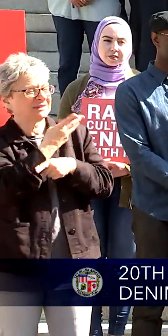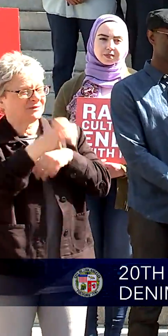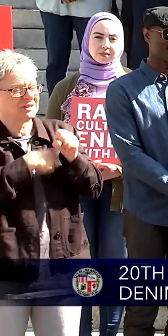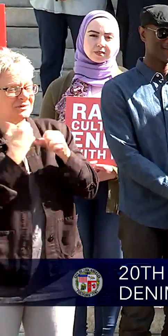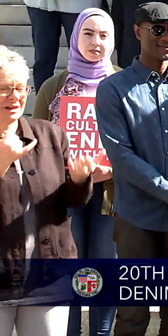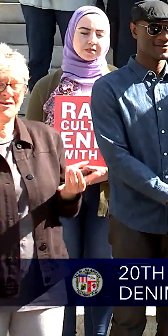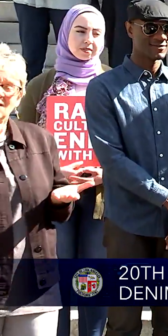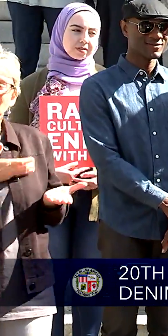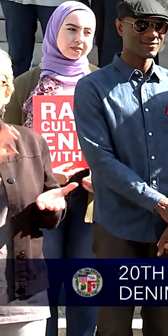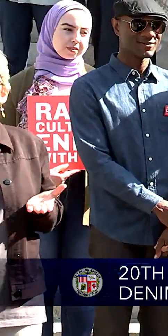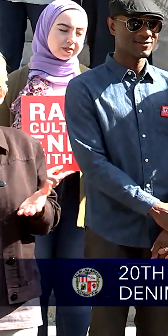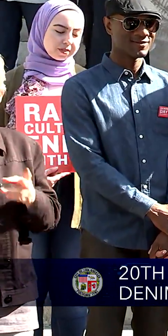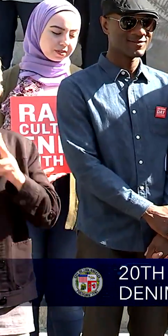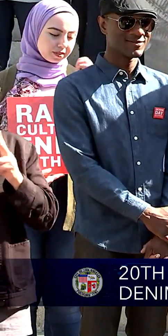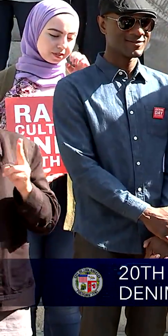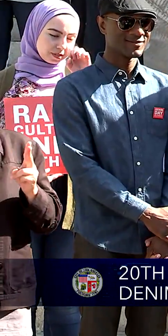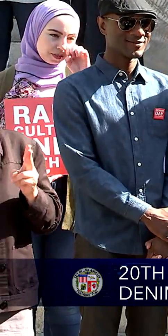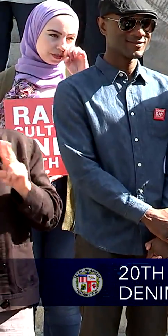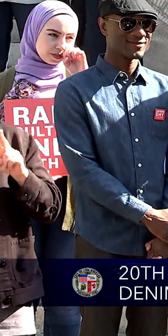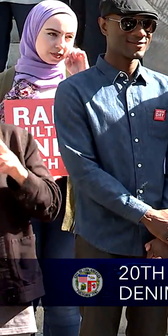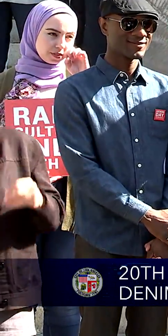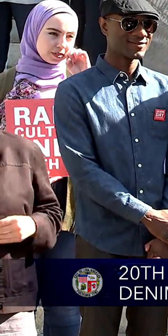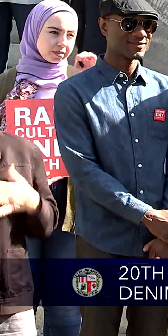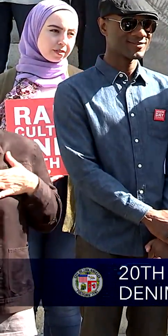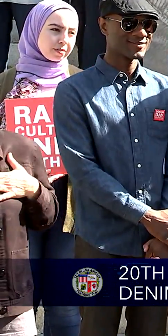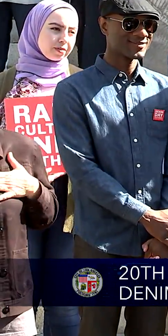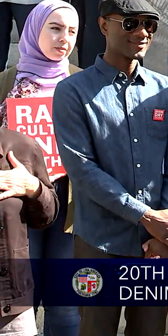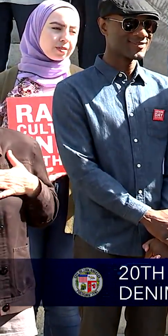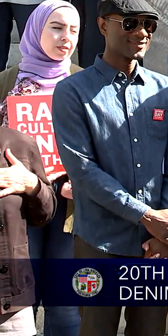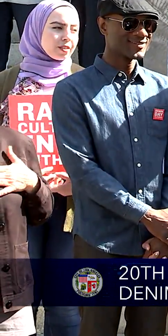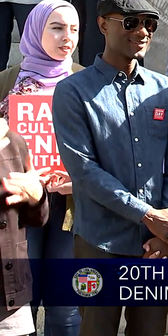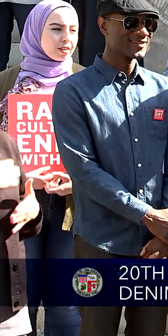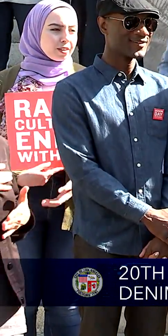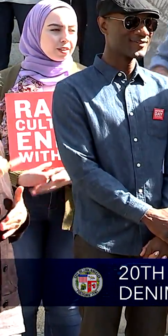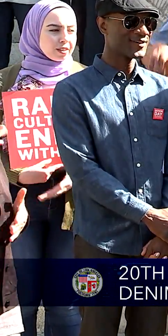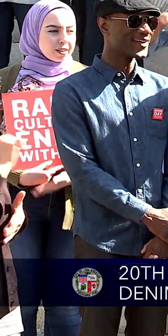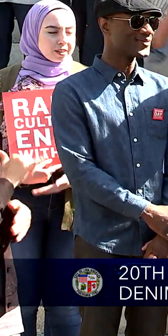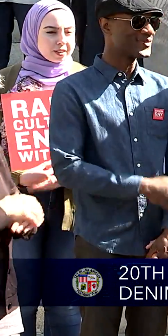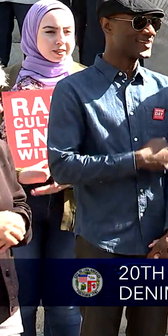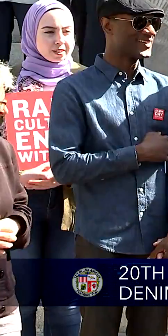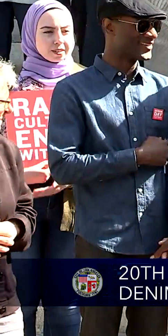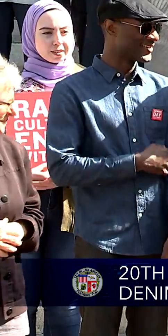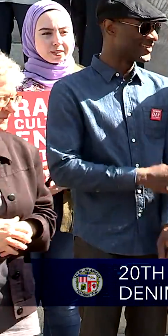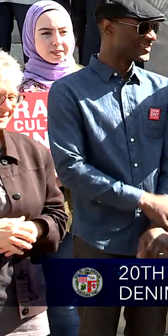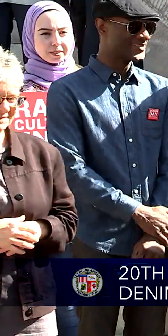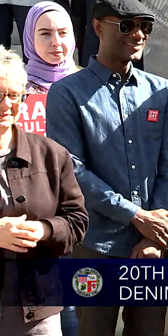years now as our spokescouple. And I'm very moved and so appreciative of that.